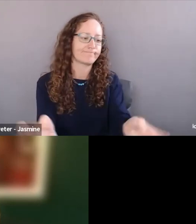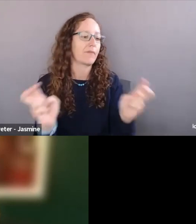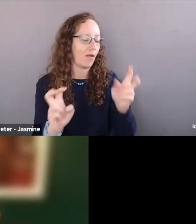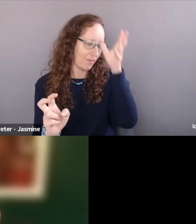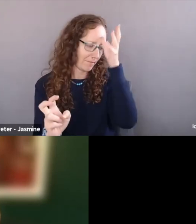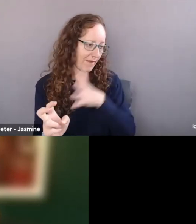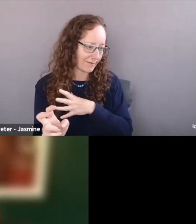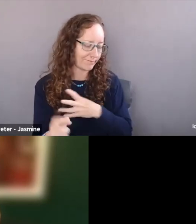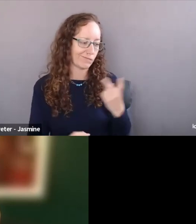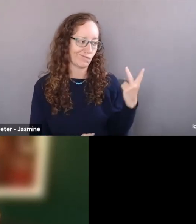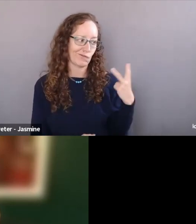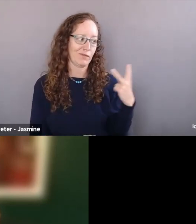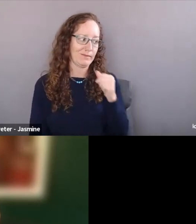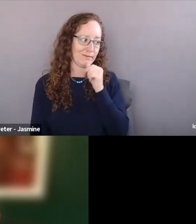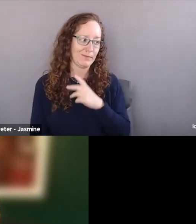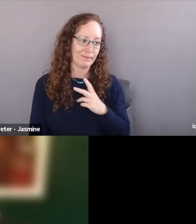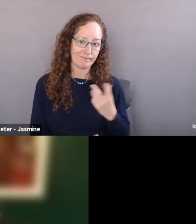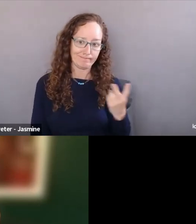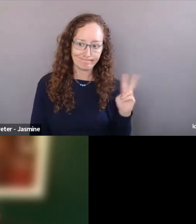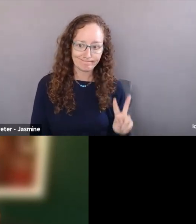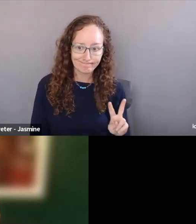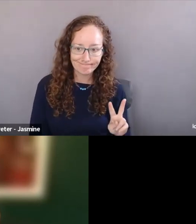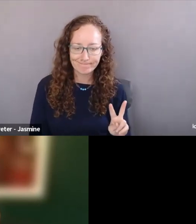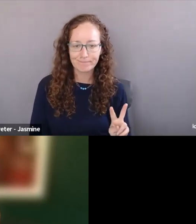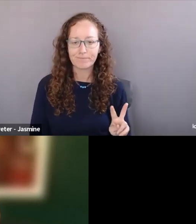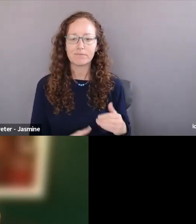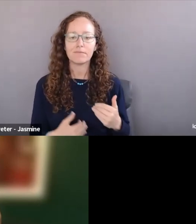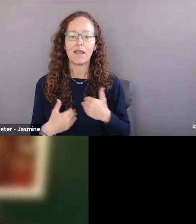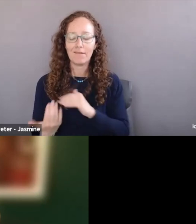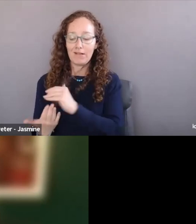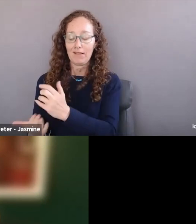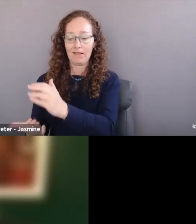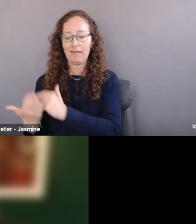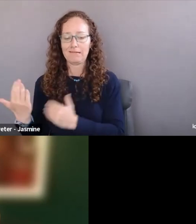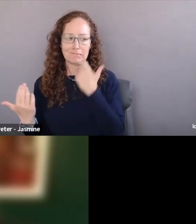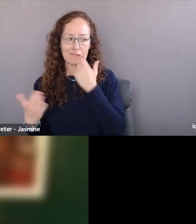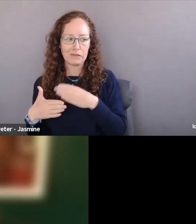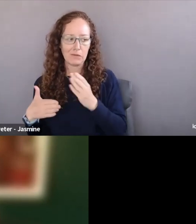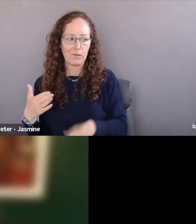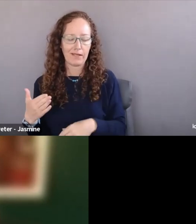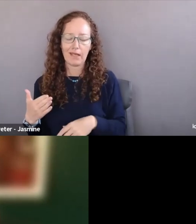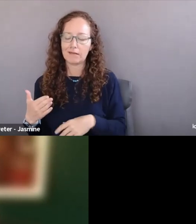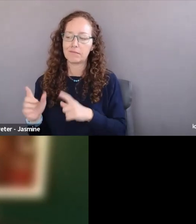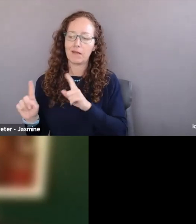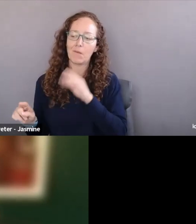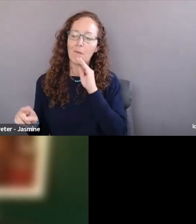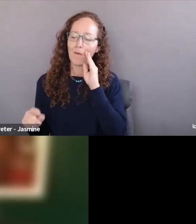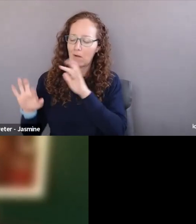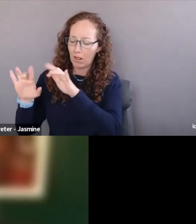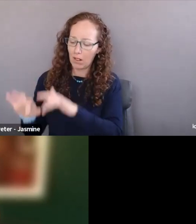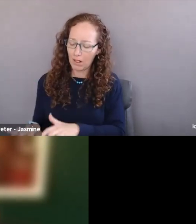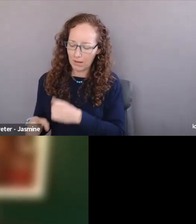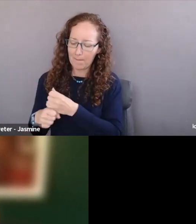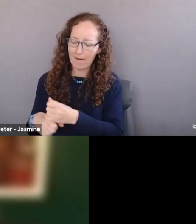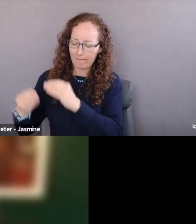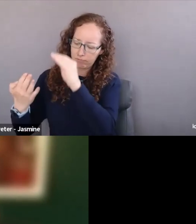of us. And I had a list, I'd gone home over the weekend and I made this list, I did my homework, I made this long